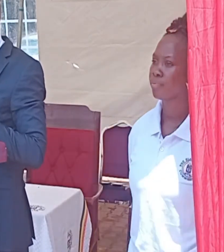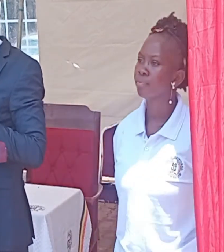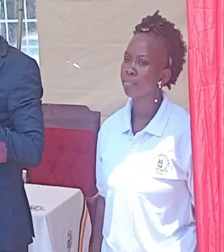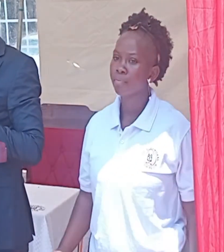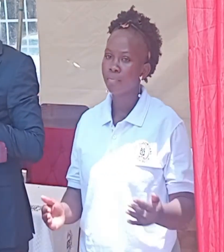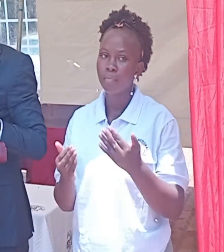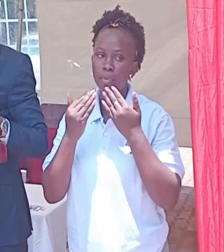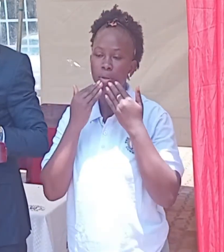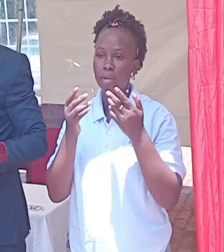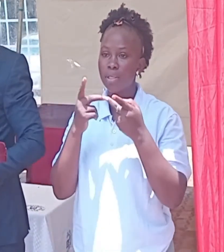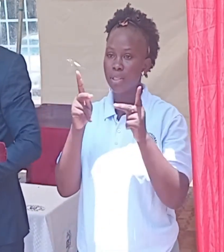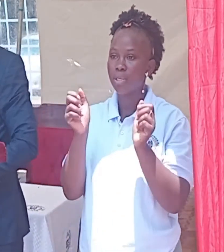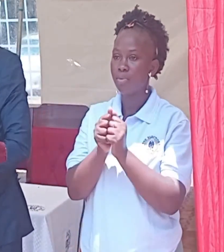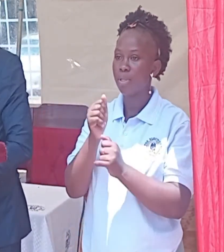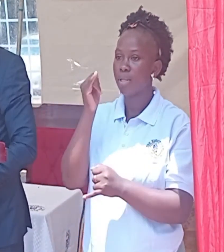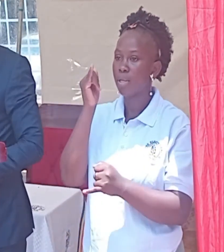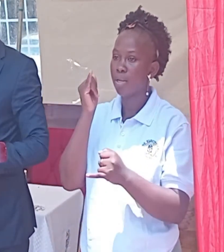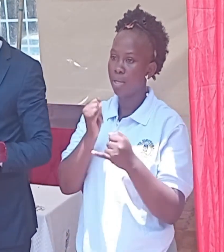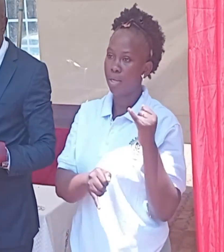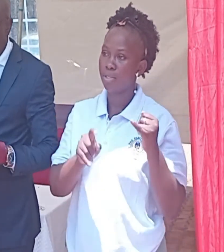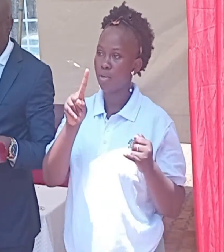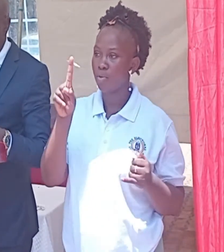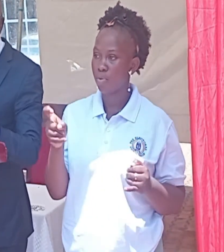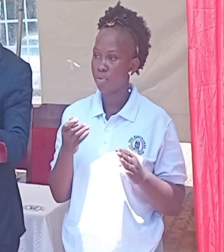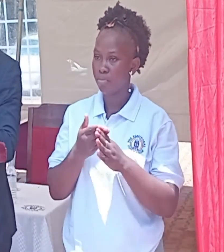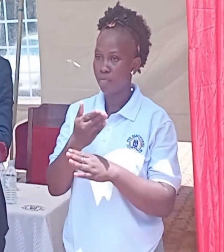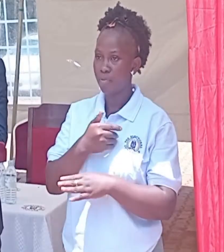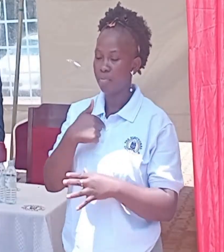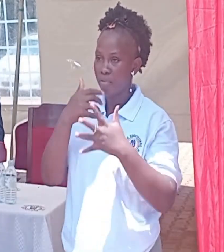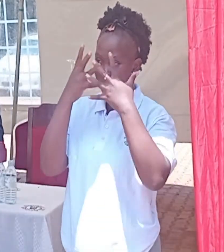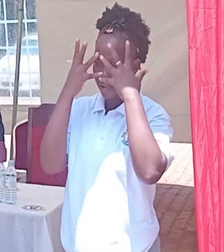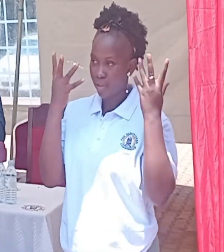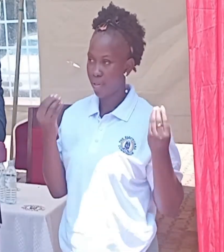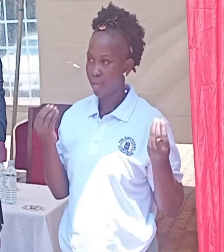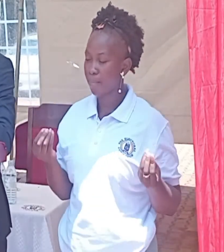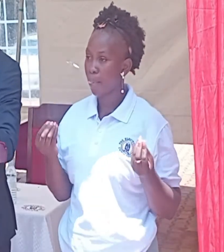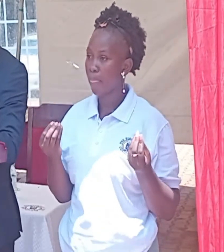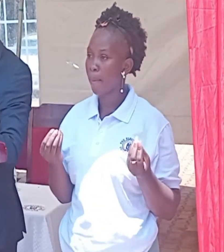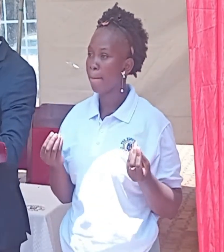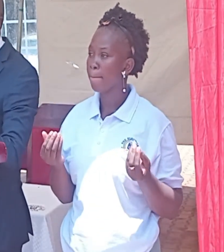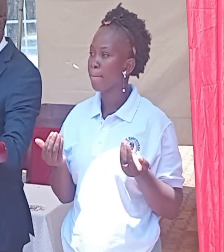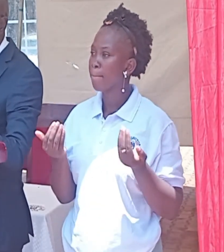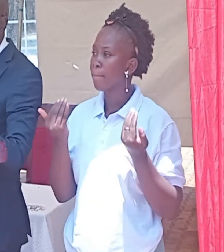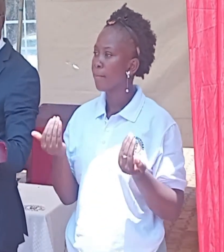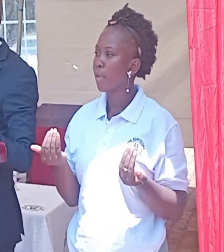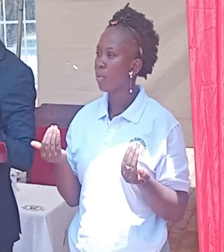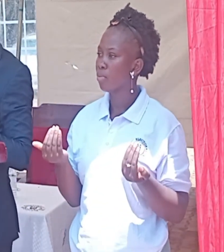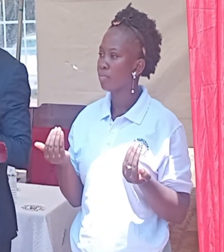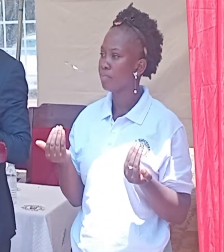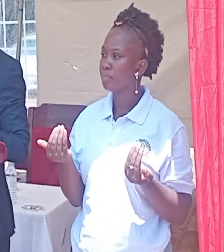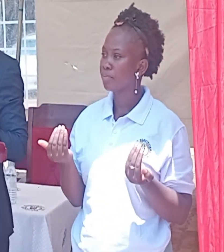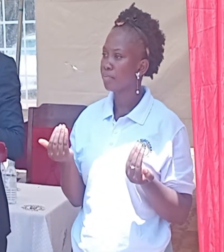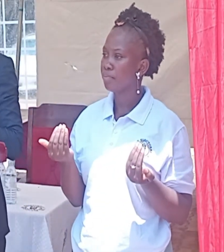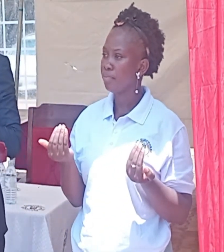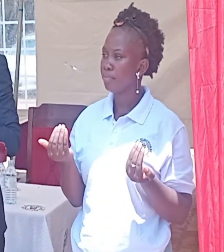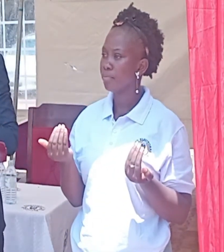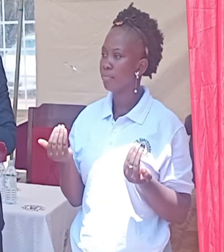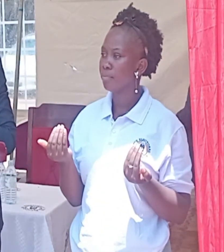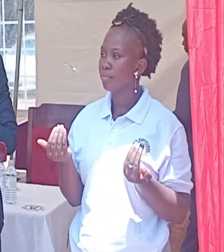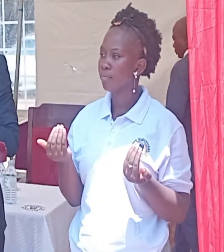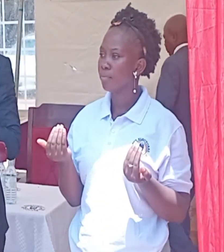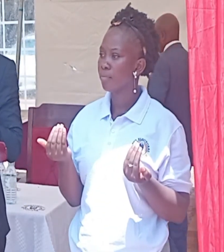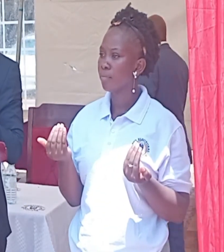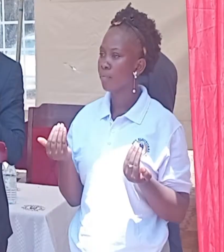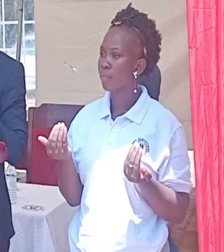Thank you. I'll start with the last question if I forget it. Now, the